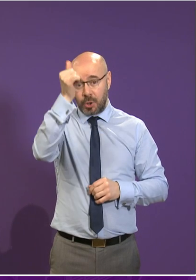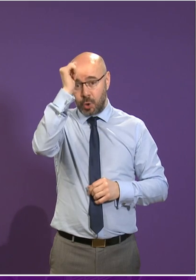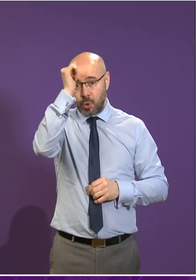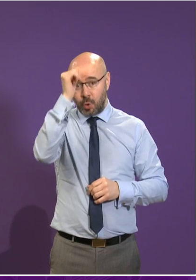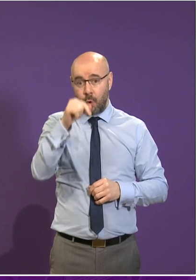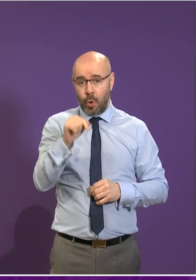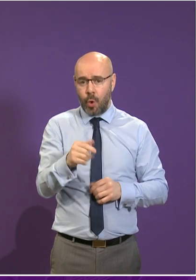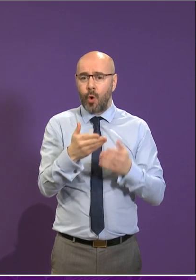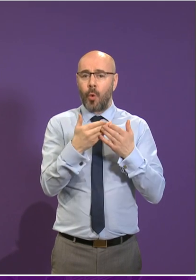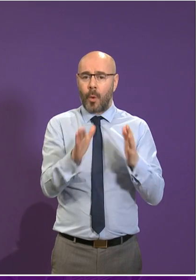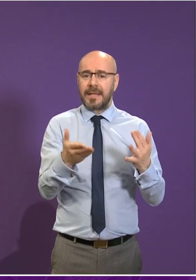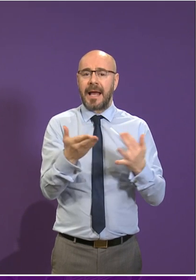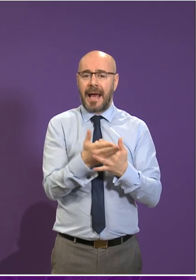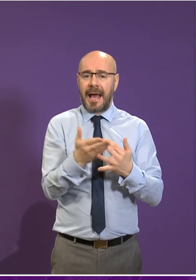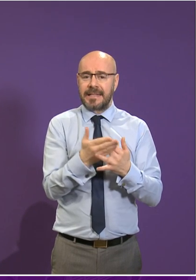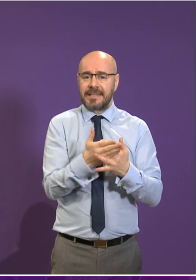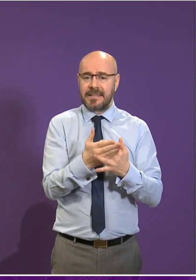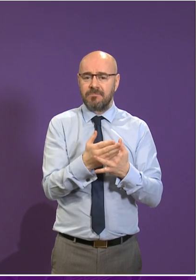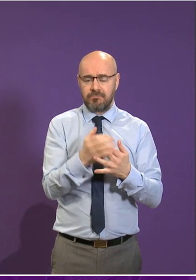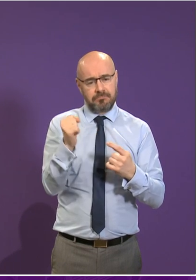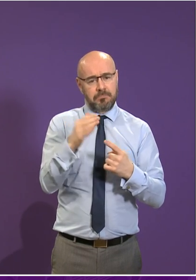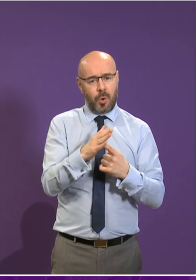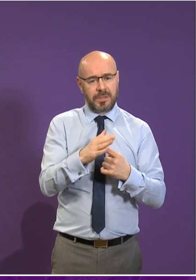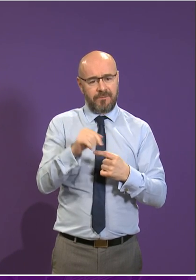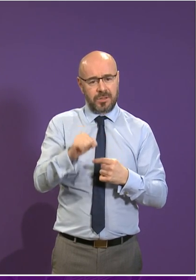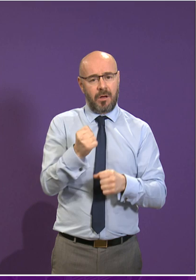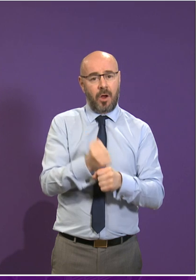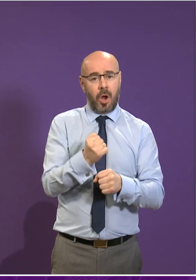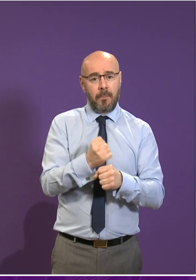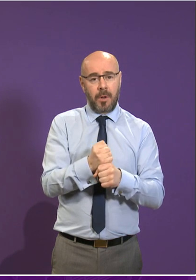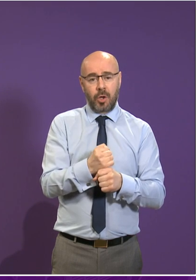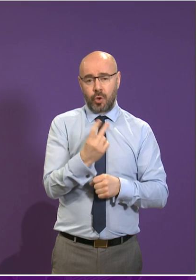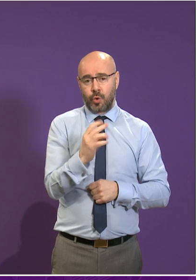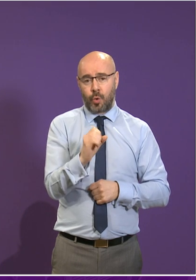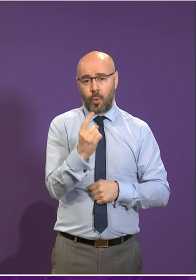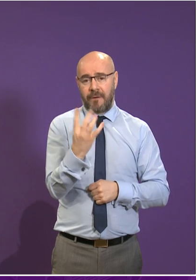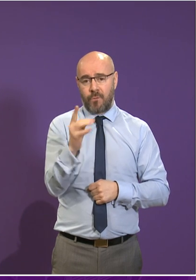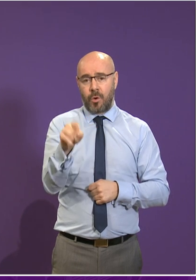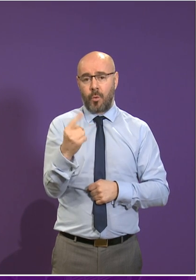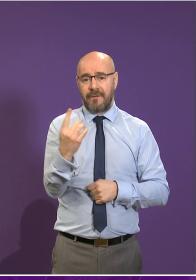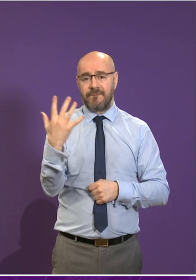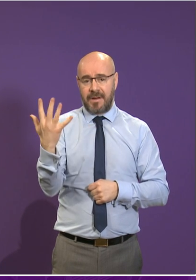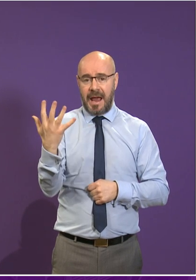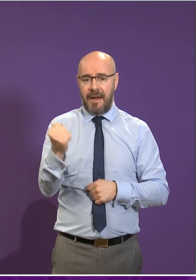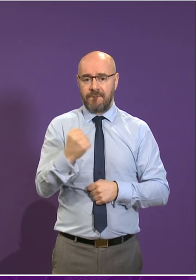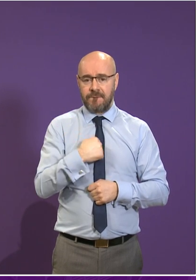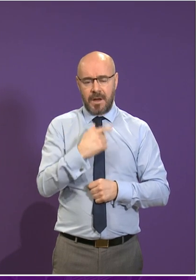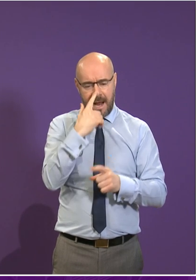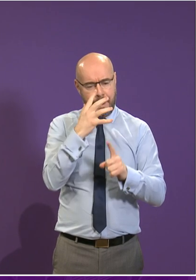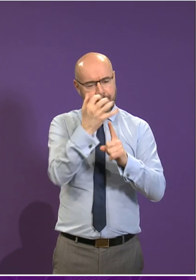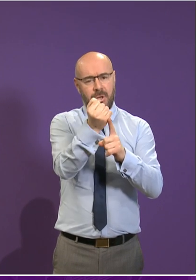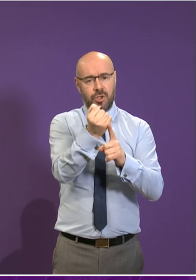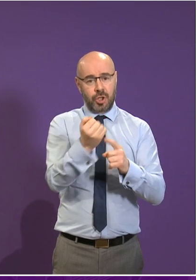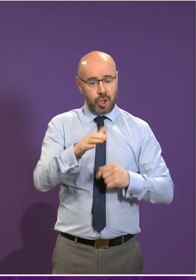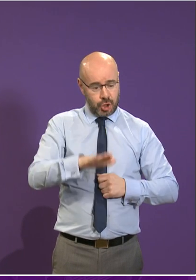education is a key priority for this government, and indeed the 2014-15 programme for government set out a stretching ambition that a child